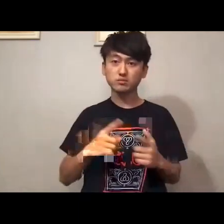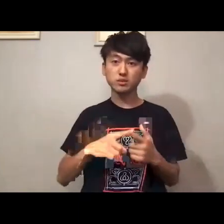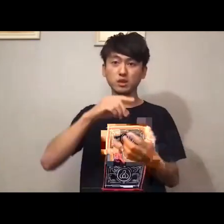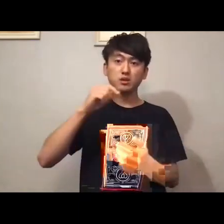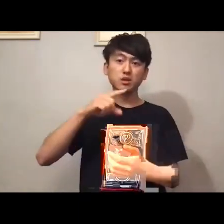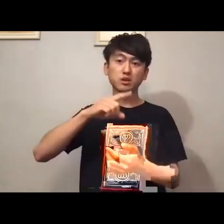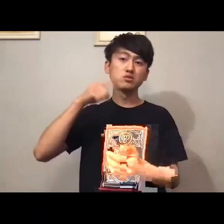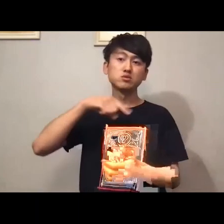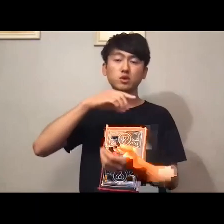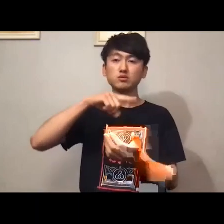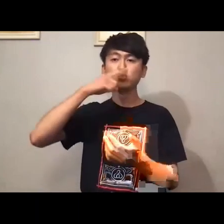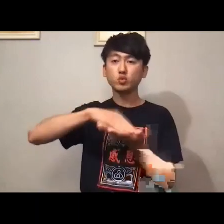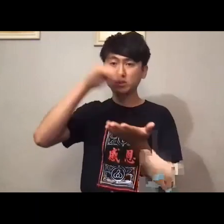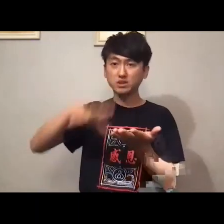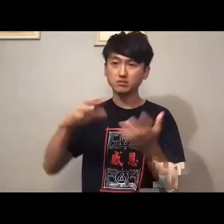Xining.